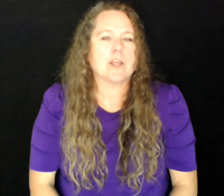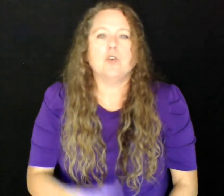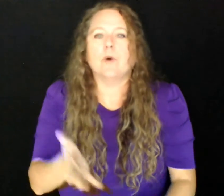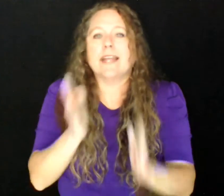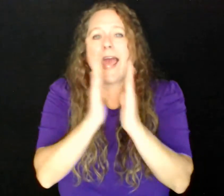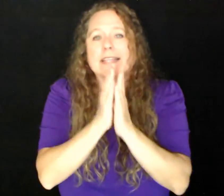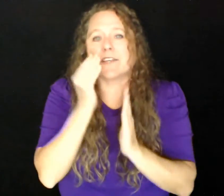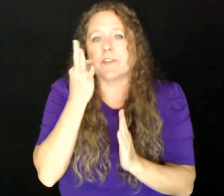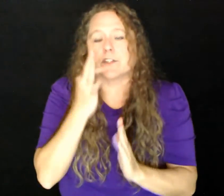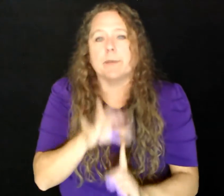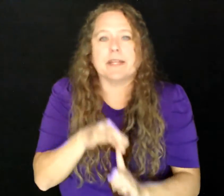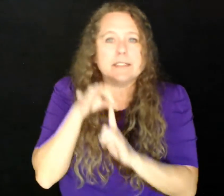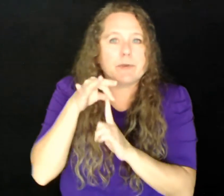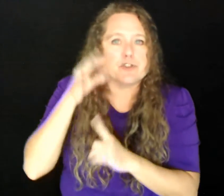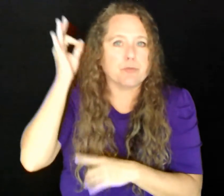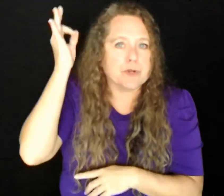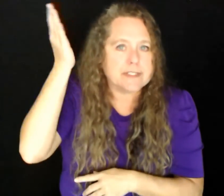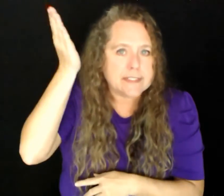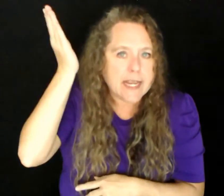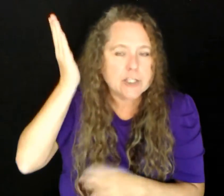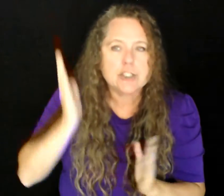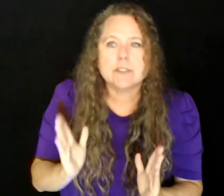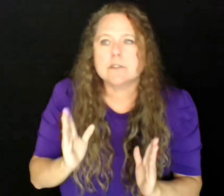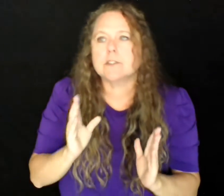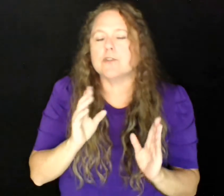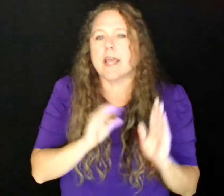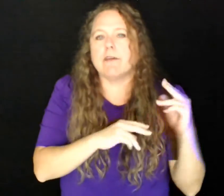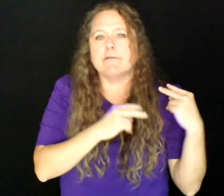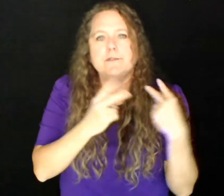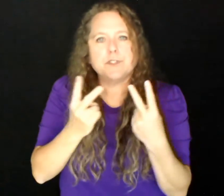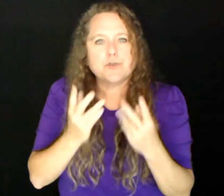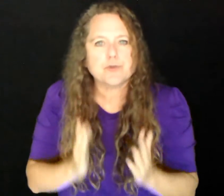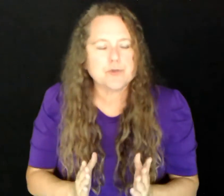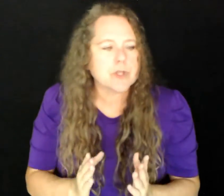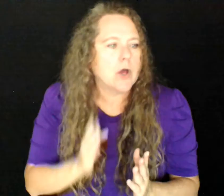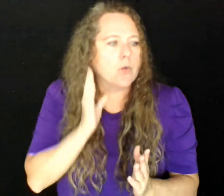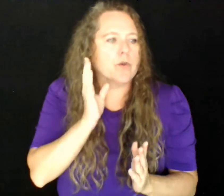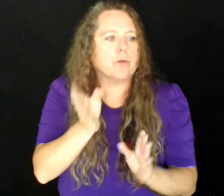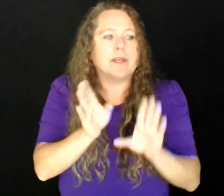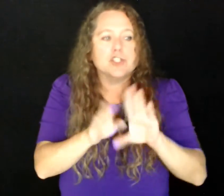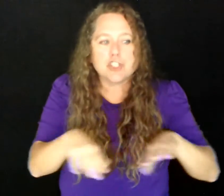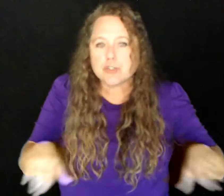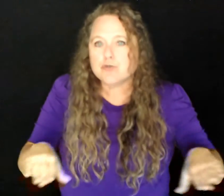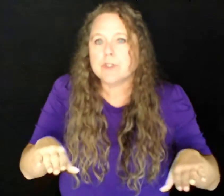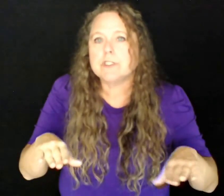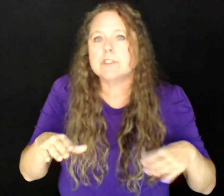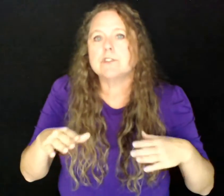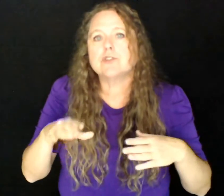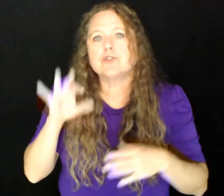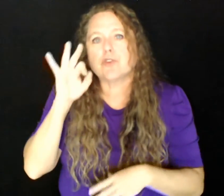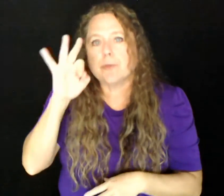You want to ask if there's going to be any special presentations. Do they have visitors? Will there be a children's